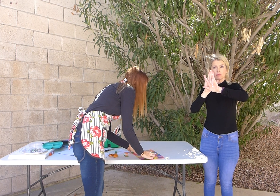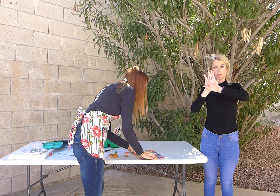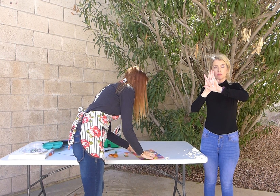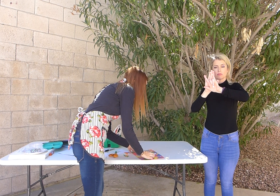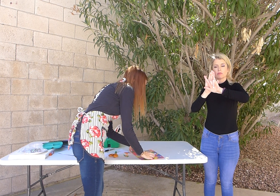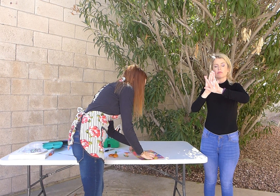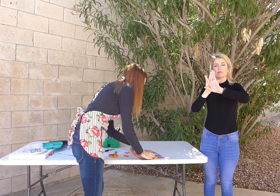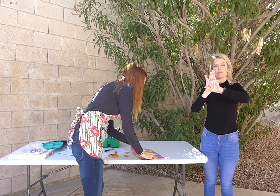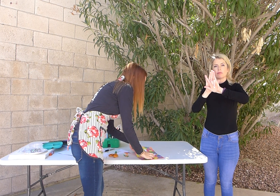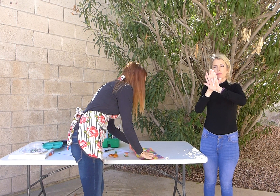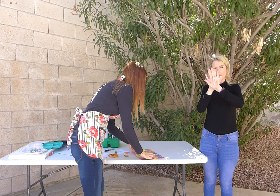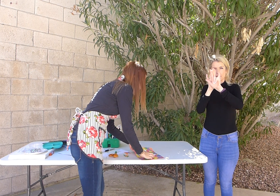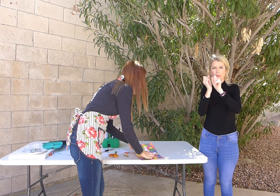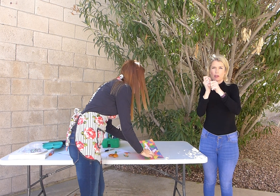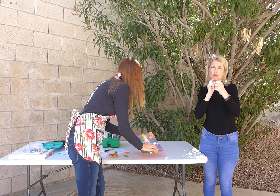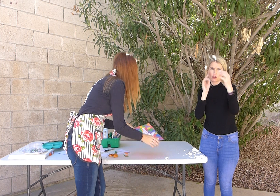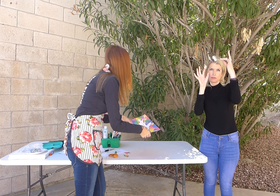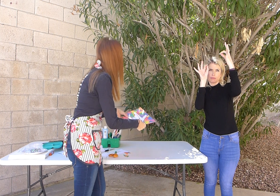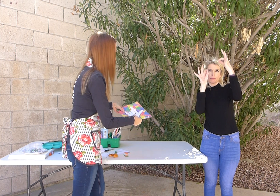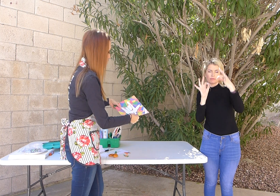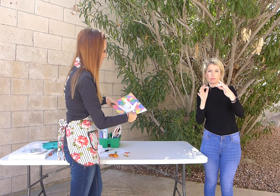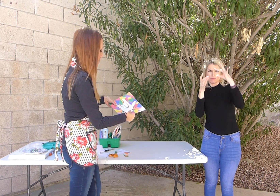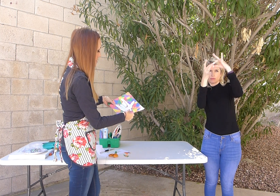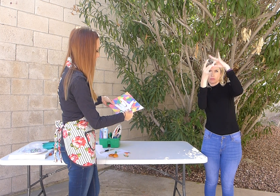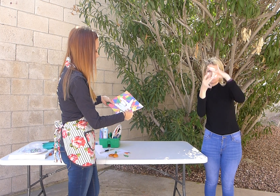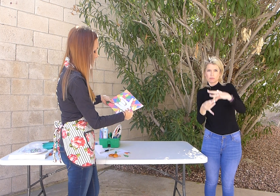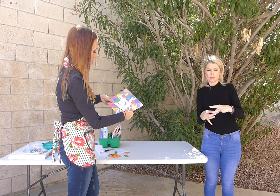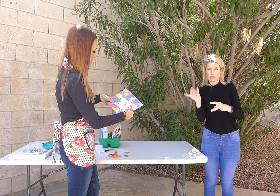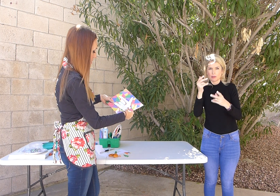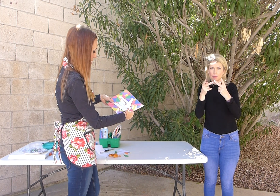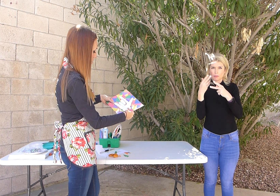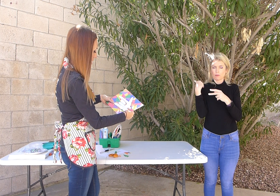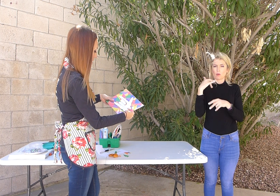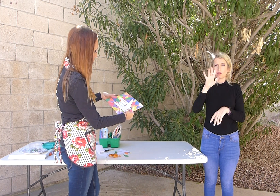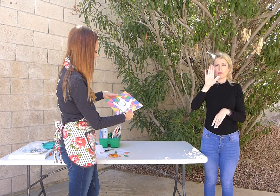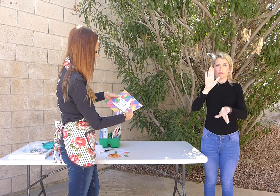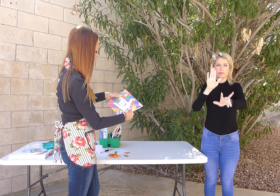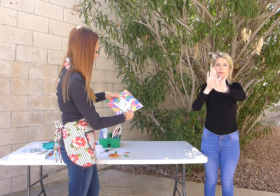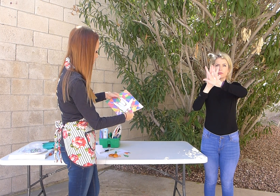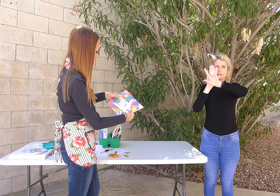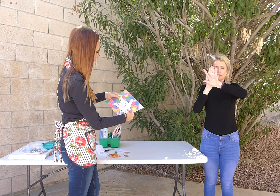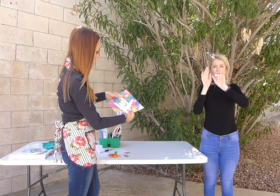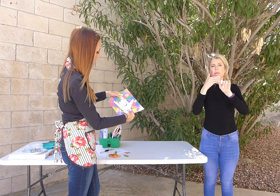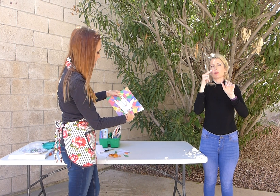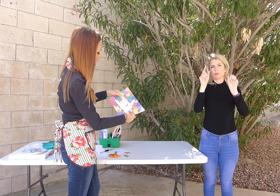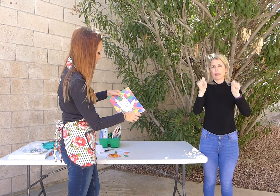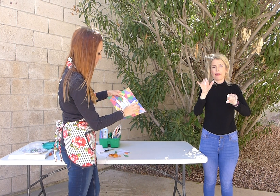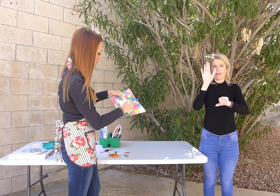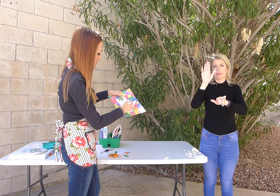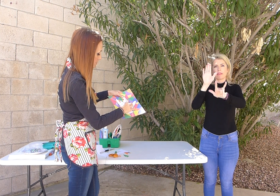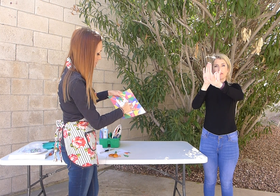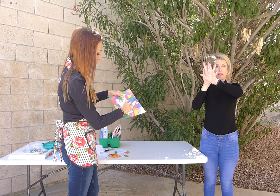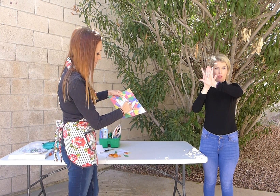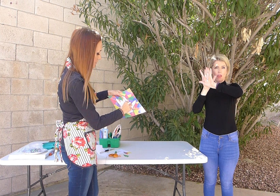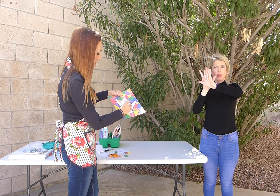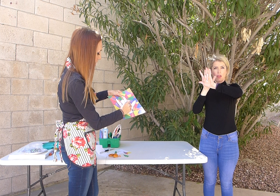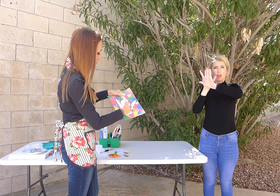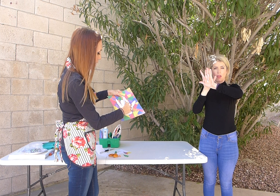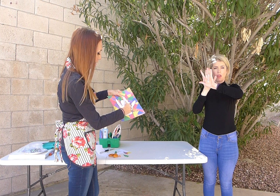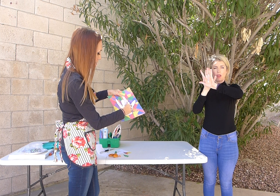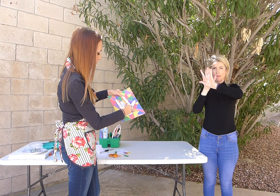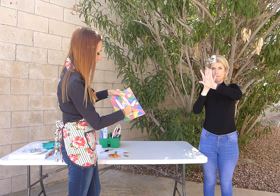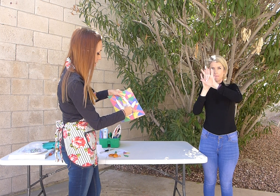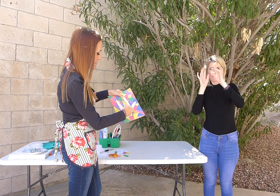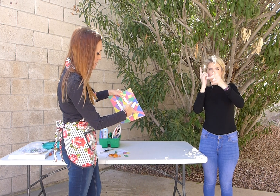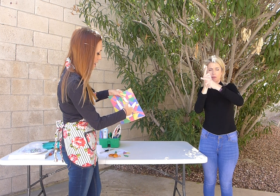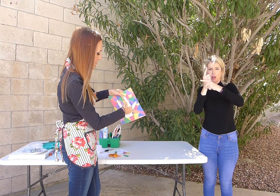Line up your little stencil to where it was on the paper. Once again, try to do the best you can with lining it up. And if